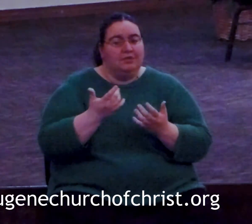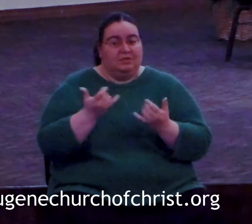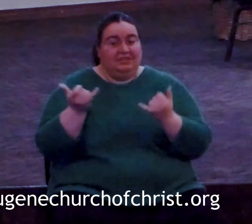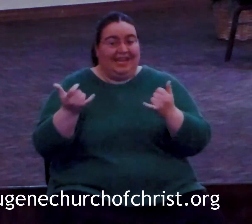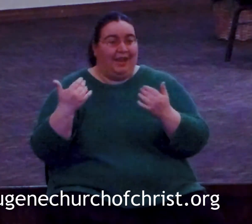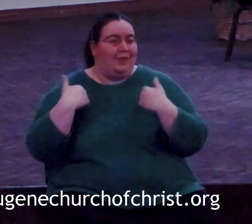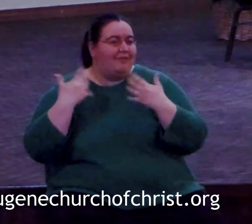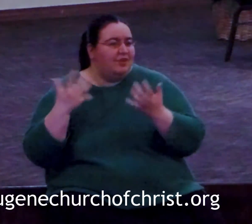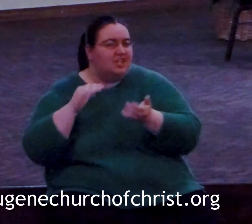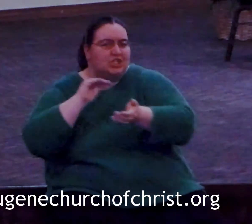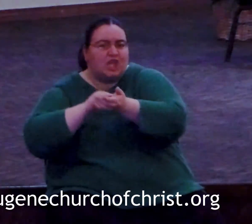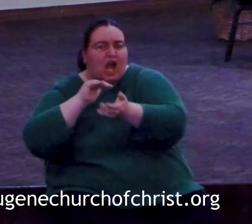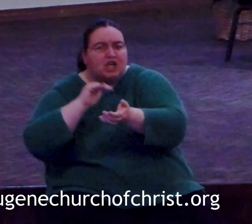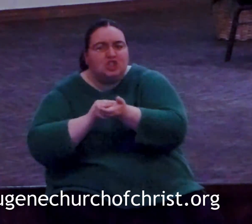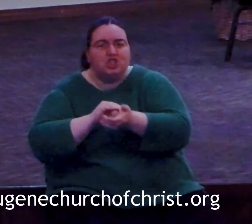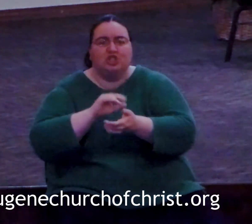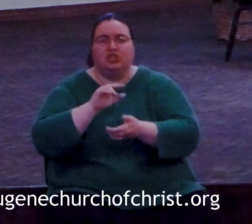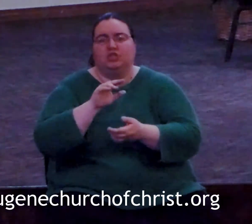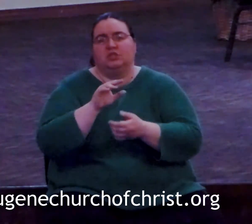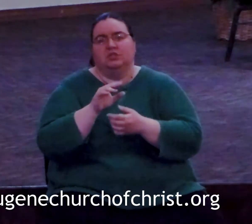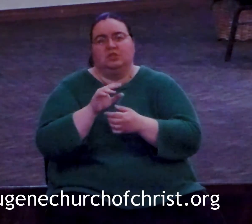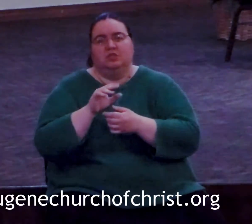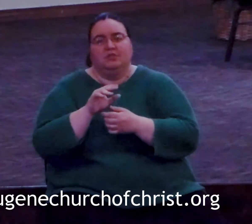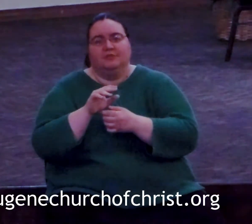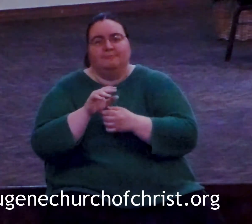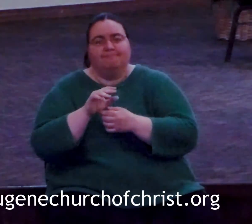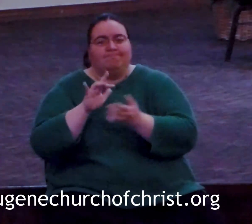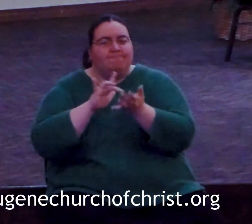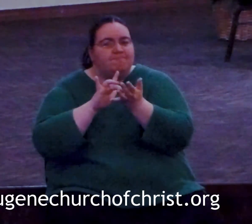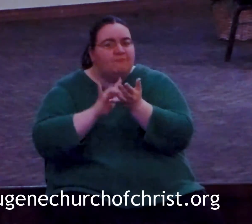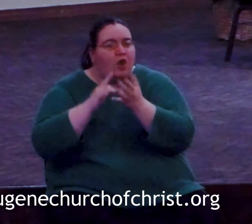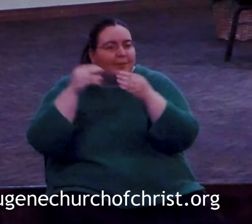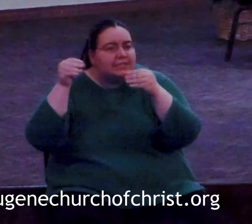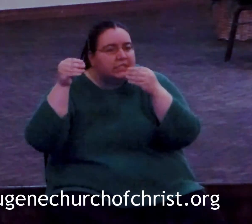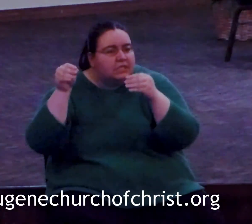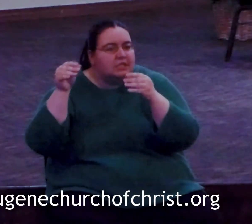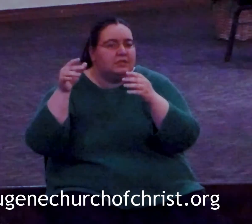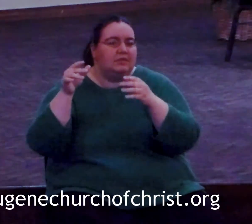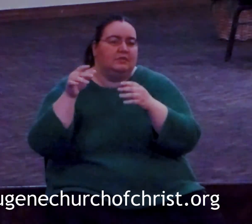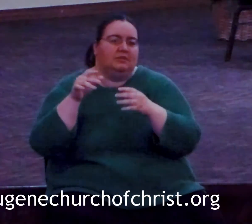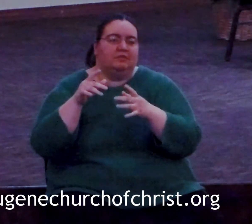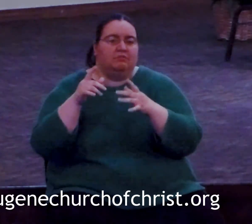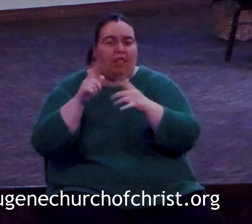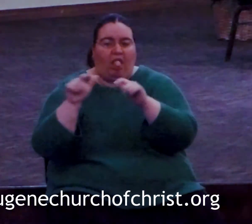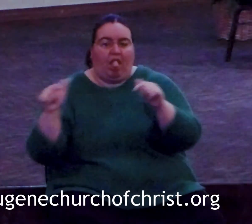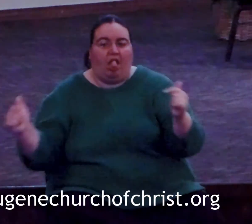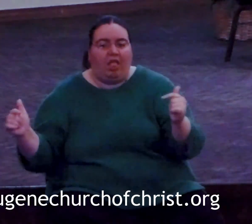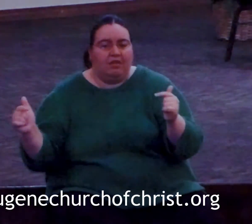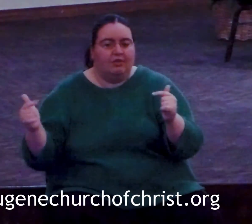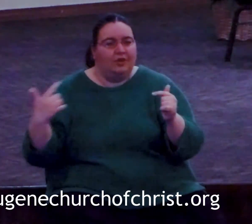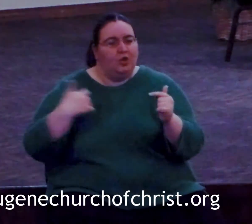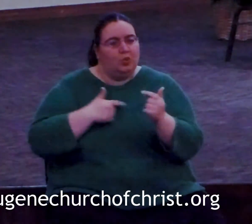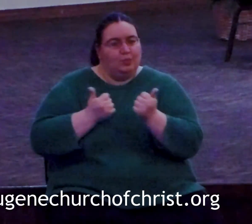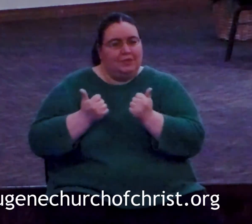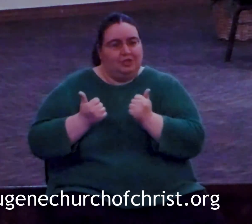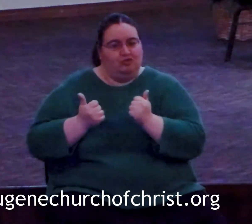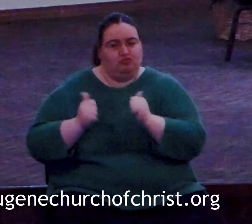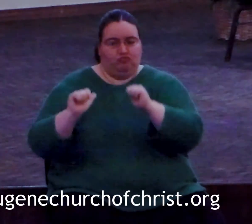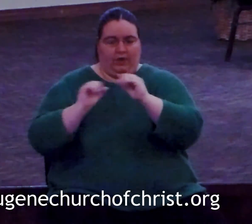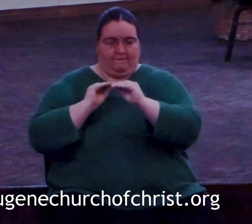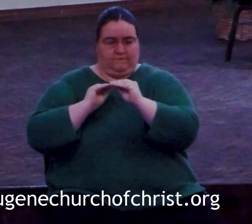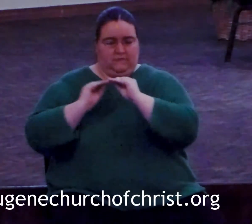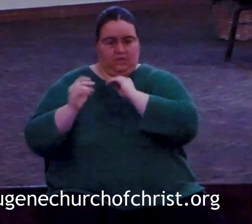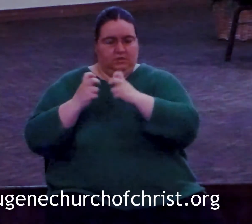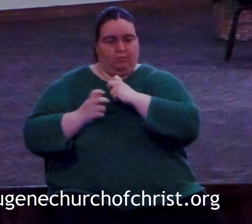pharmacies and we've got men who ignore all those things, all that stuff. And we're going to try to find any other way to fix the problem